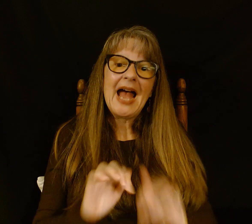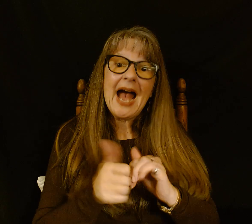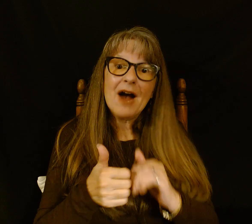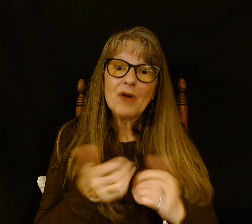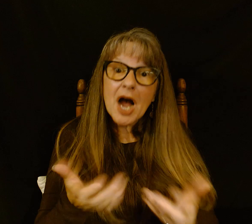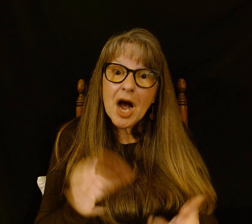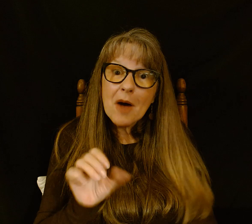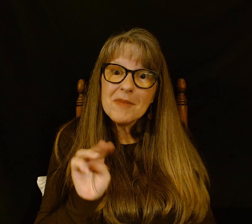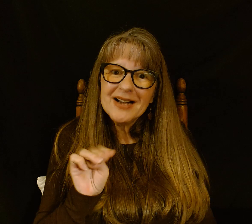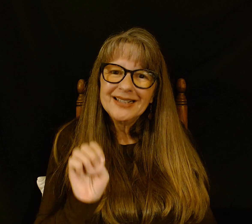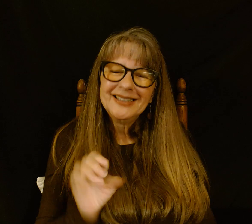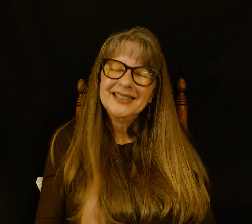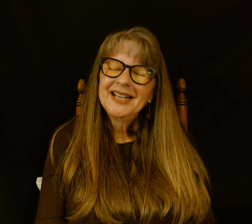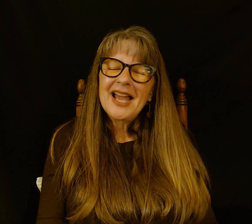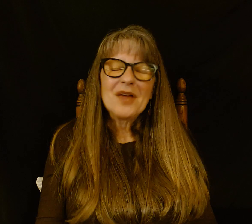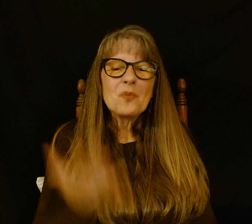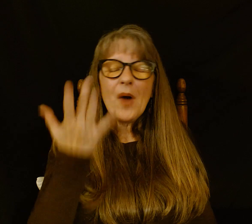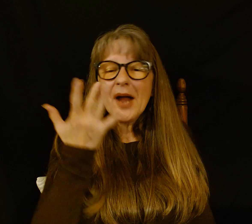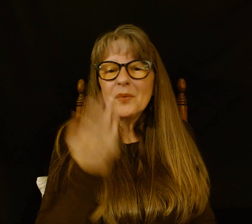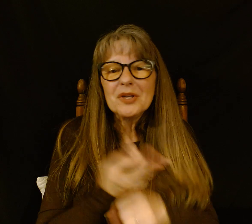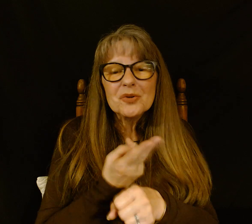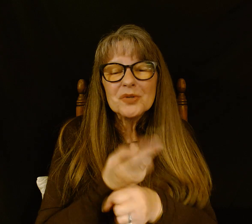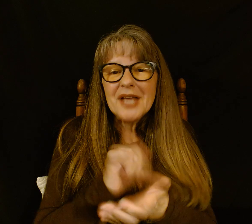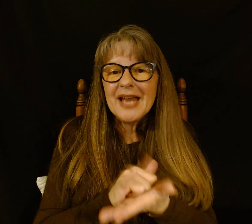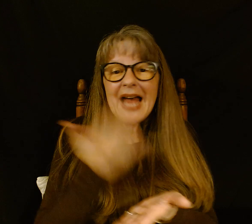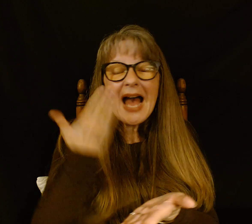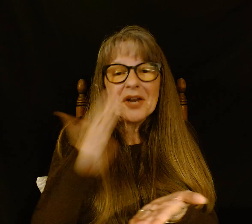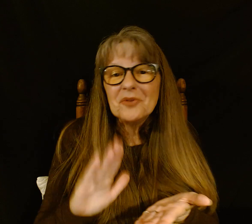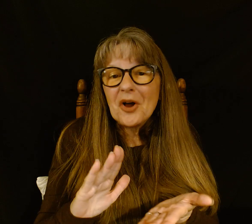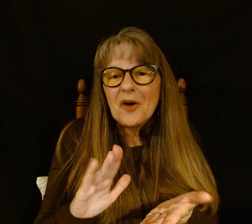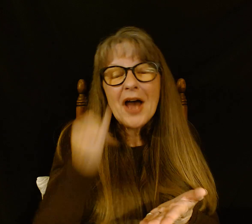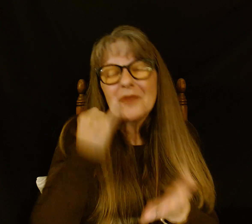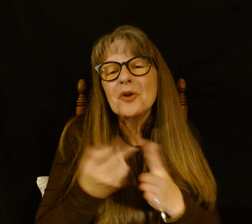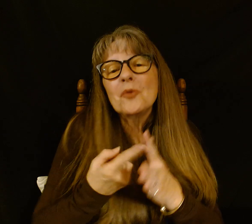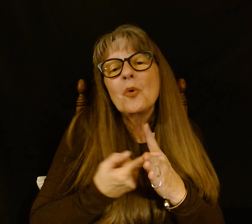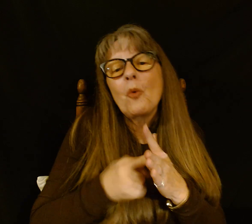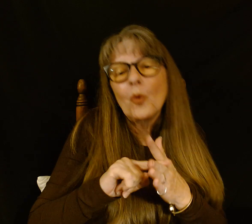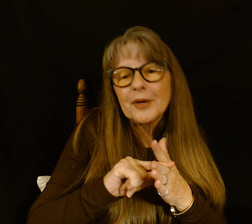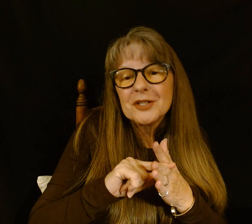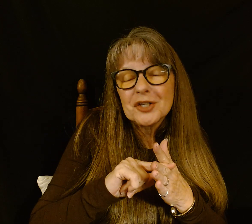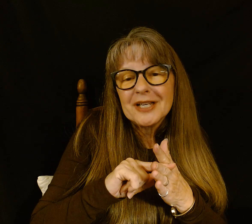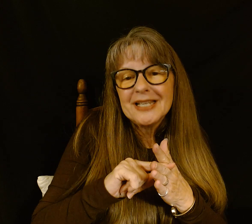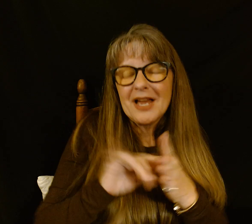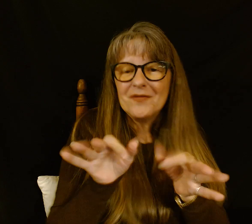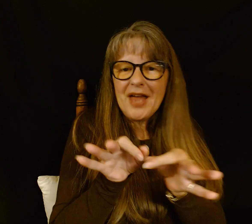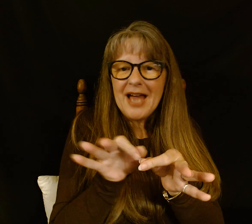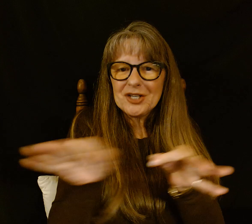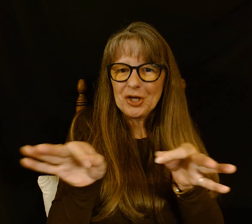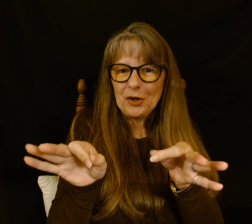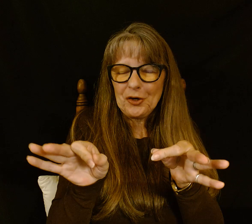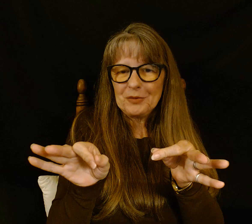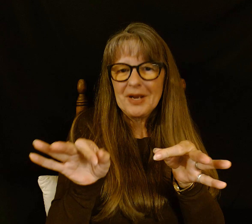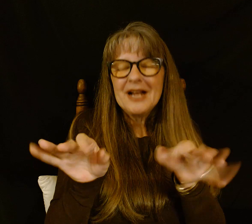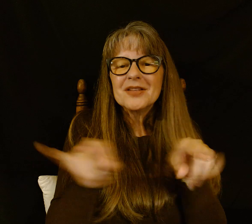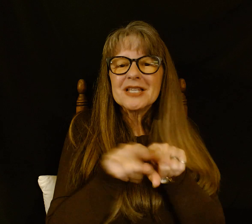How come? And why we use that, I don't know. I don't know the origin of that term. The same